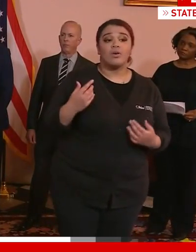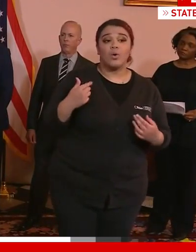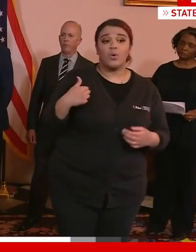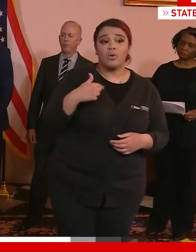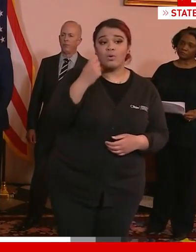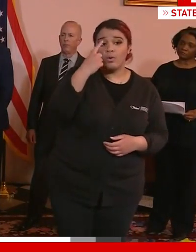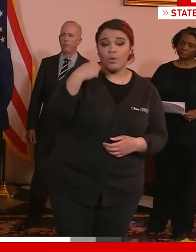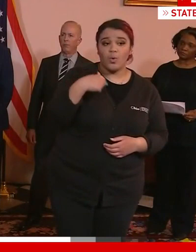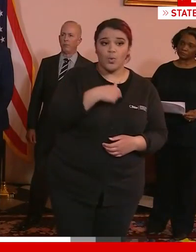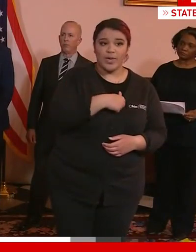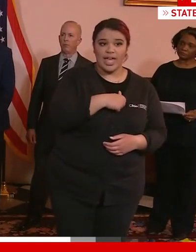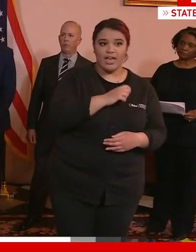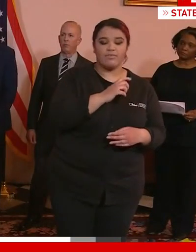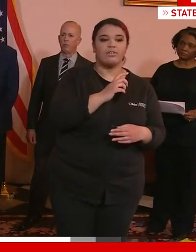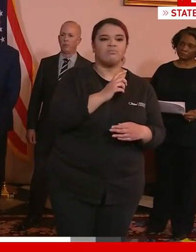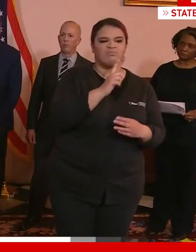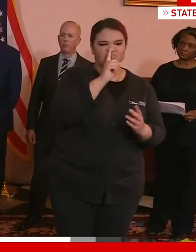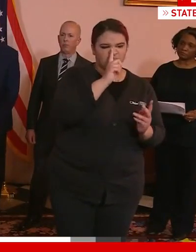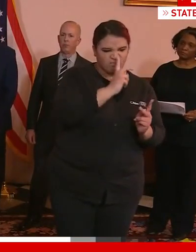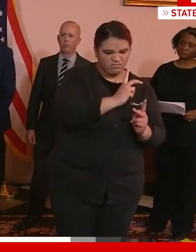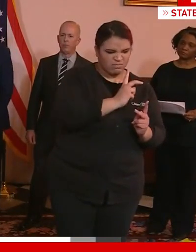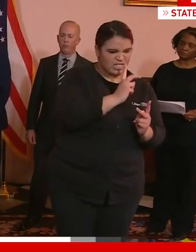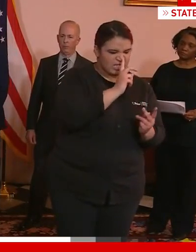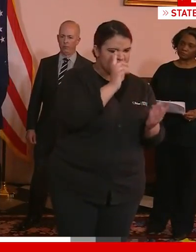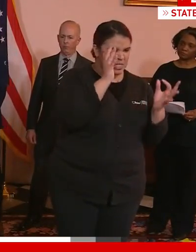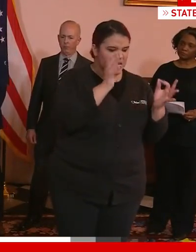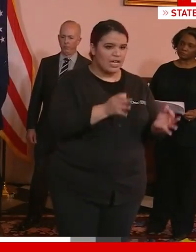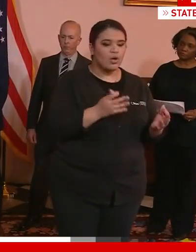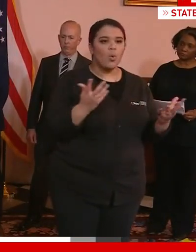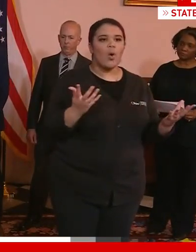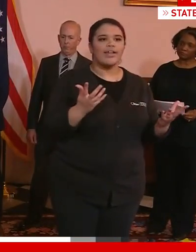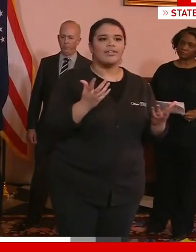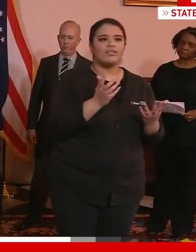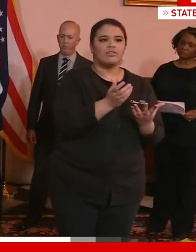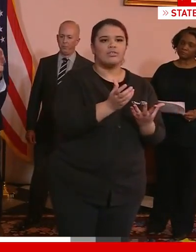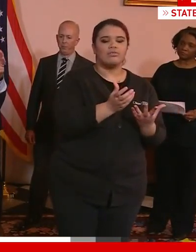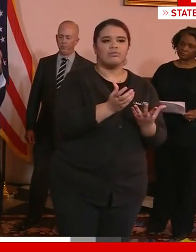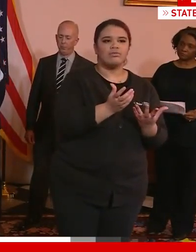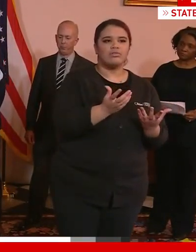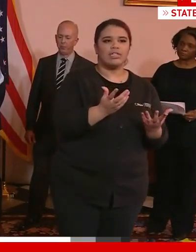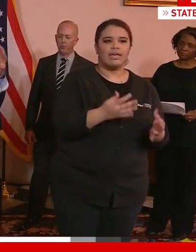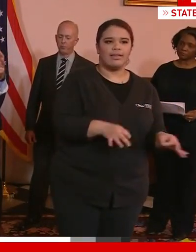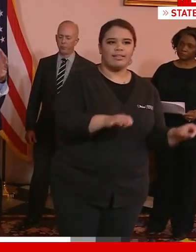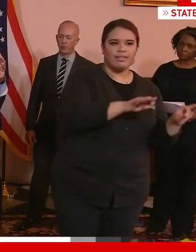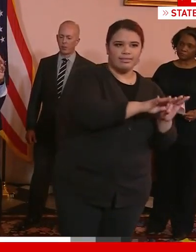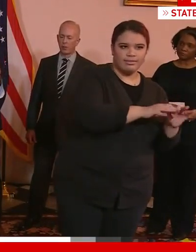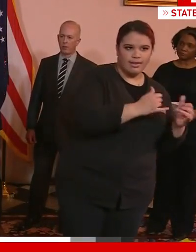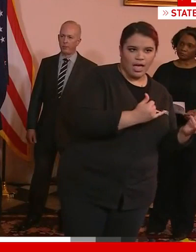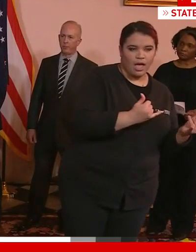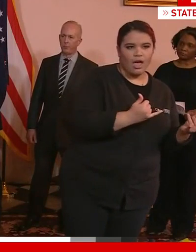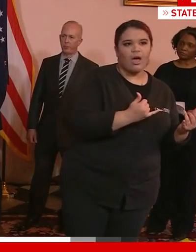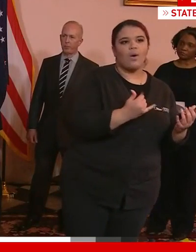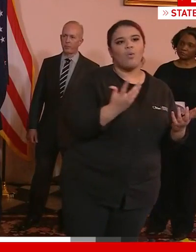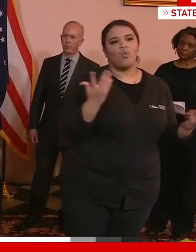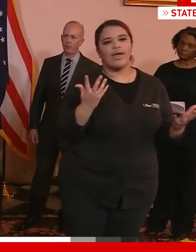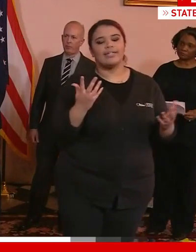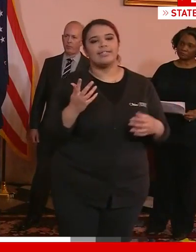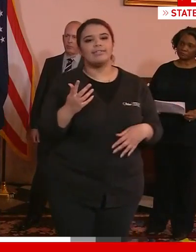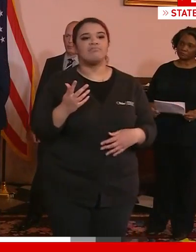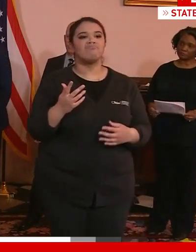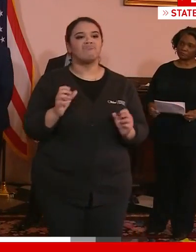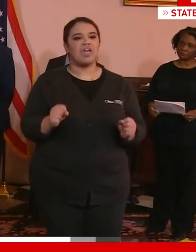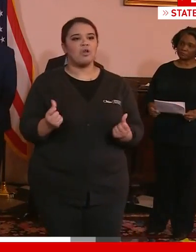make something not elective. We could have tried to define what is elective or tried to define what is not elective, and we chose the